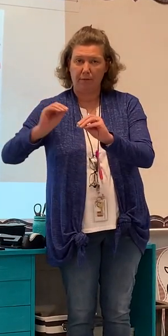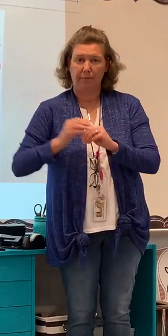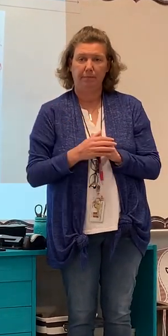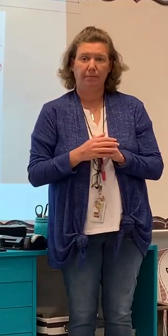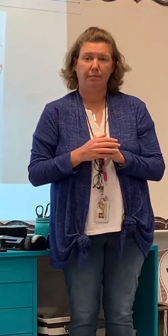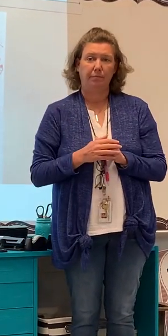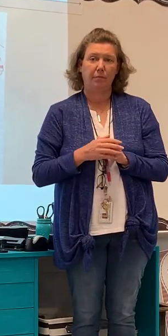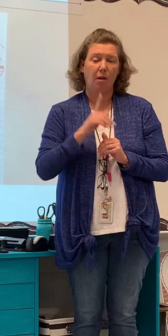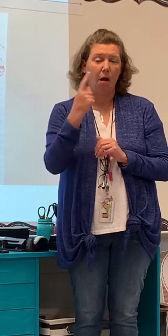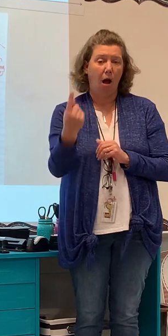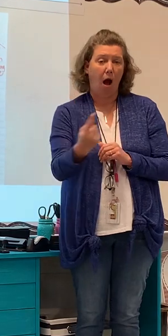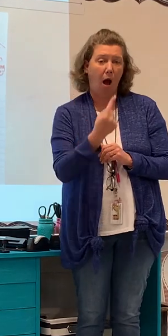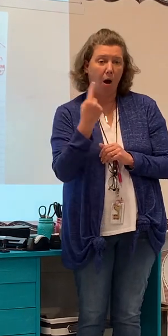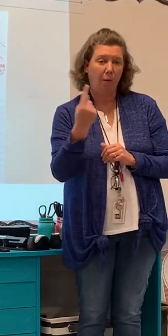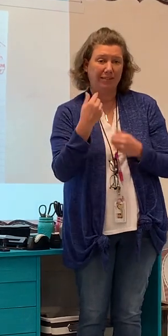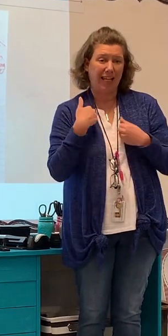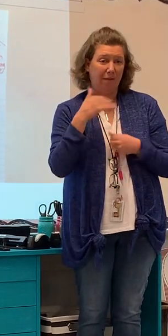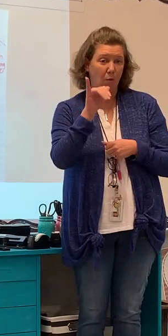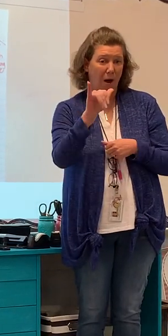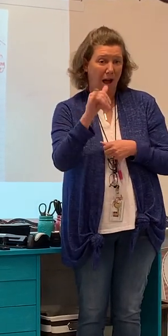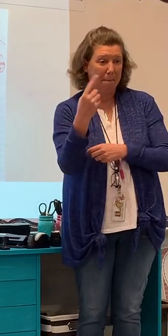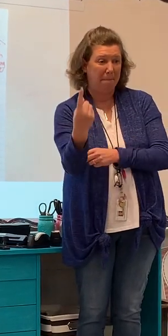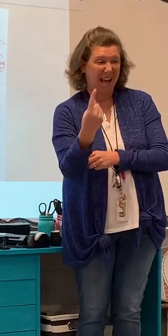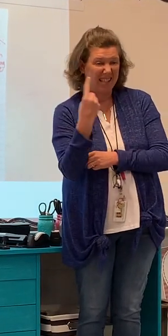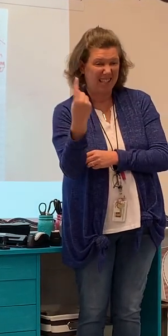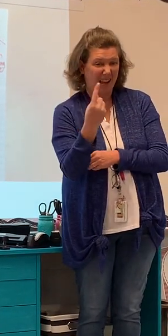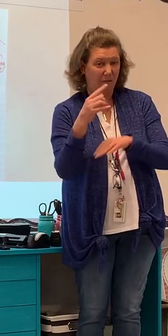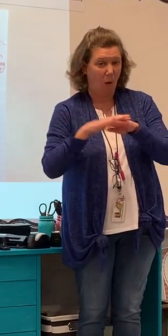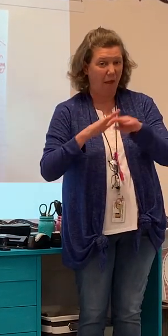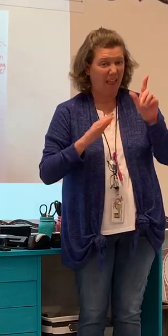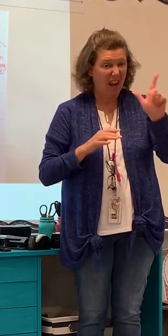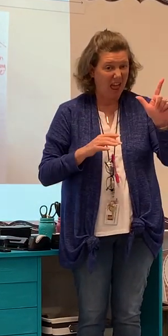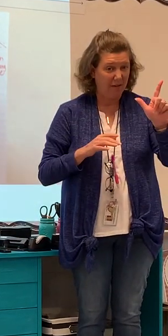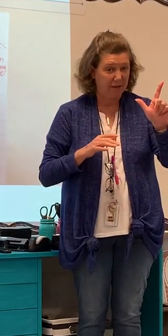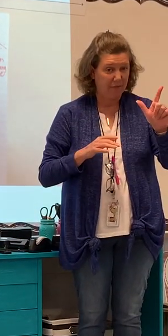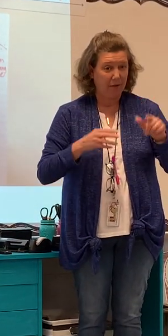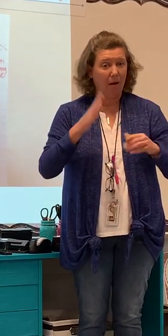and you always have y by itself on the left side. I hope this helps. Y'all have a great day.